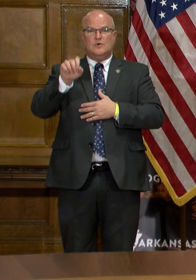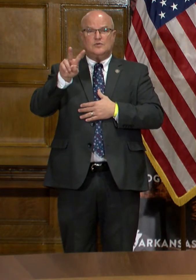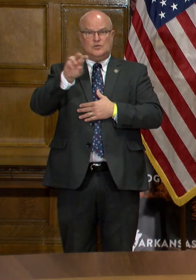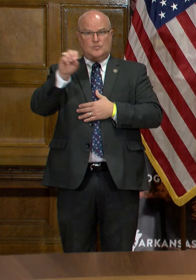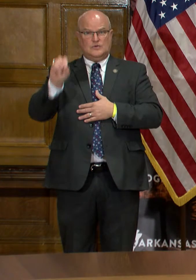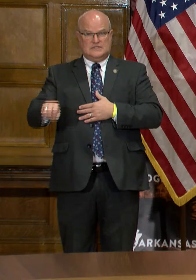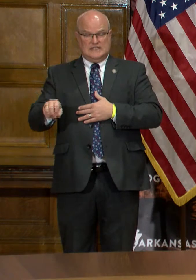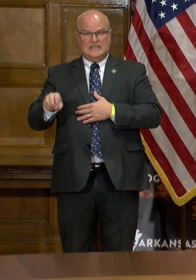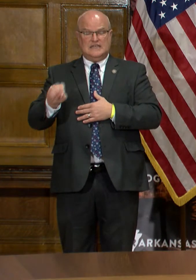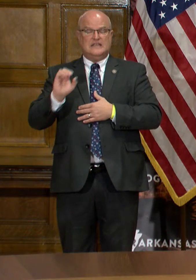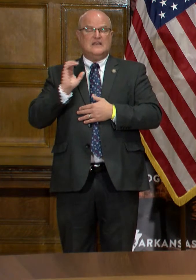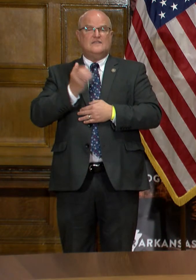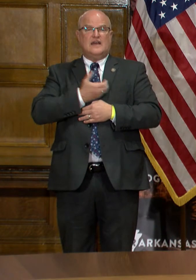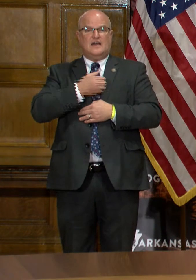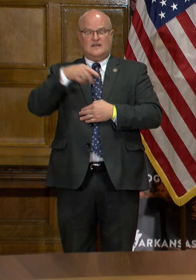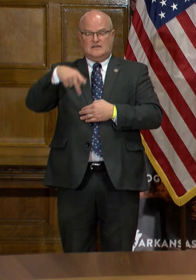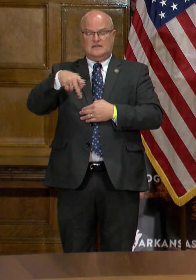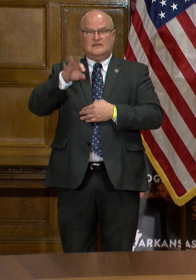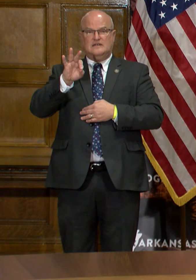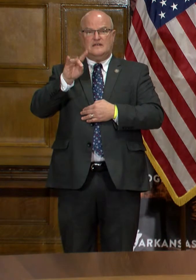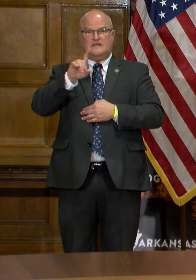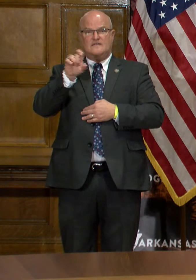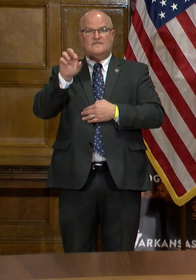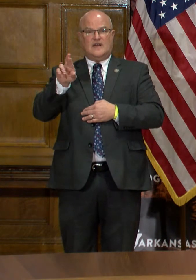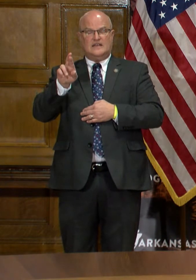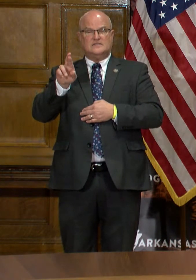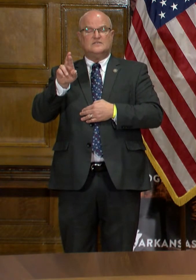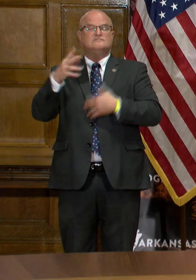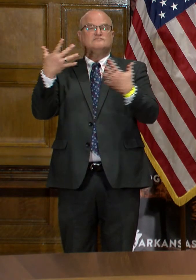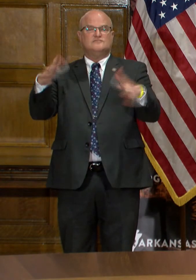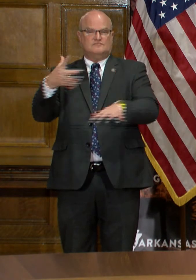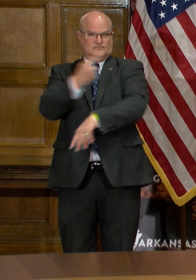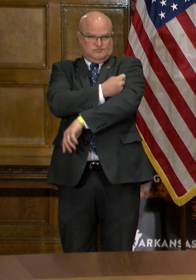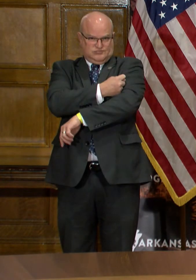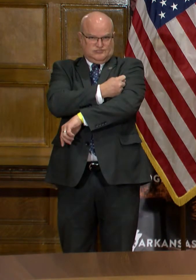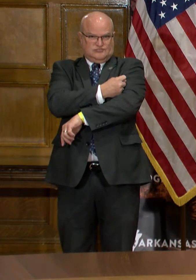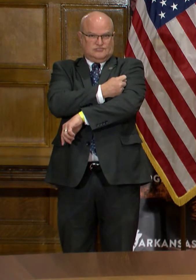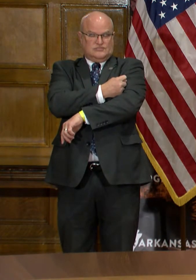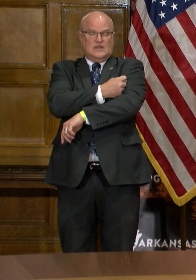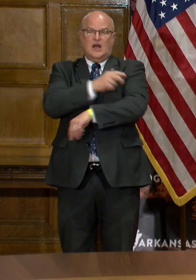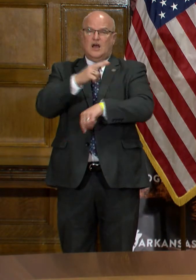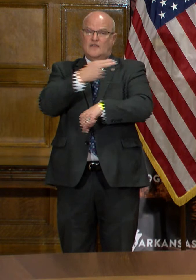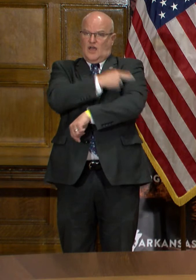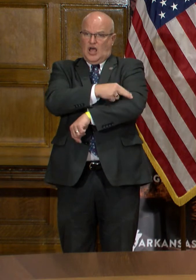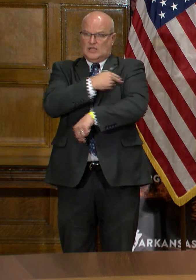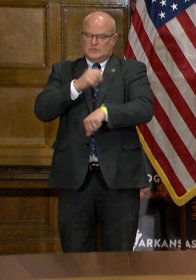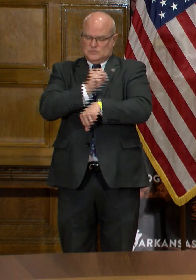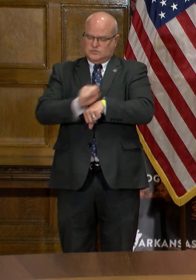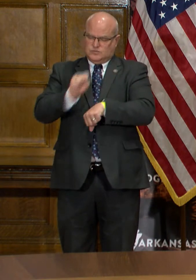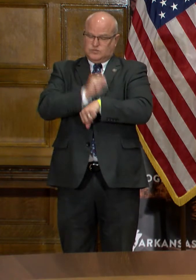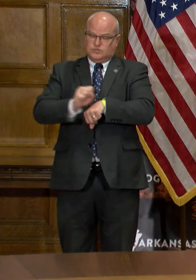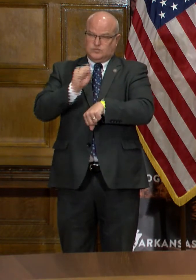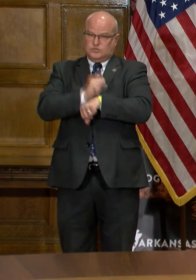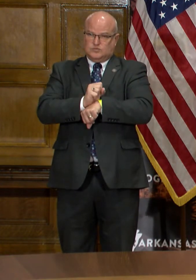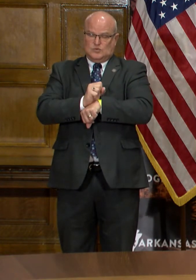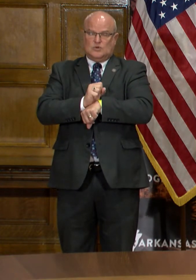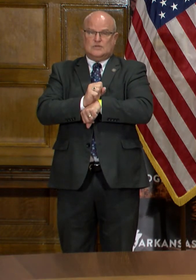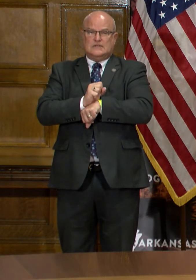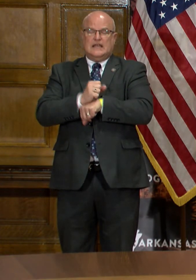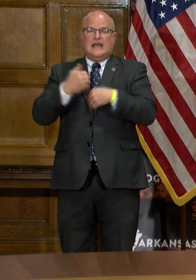48.2% of our Pfizer vaccine has been administered. And our hospitals have worked very hard to get